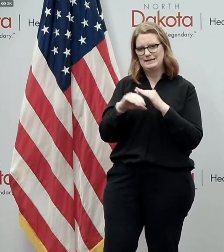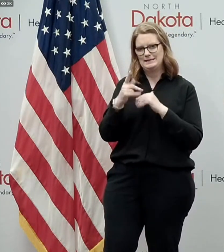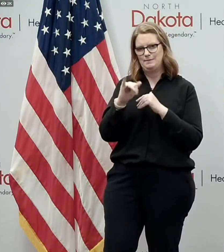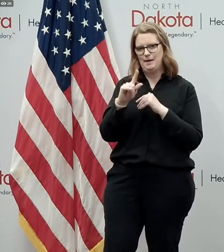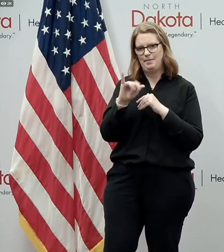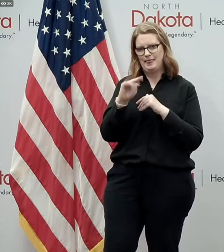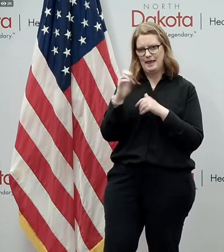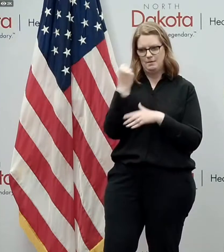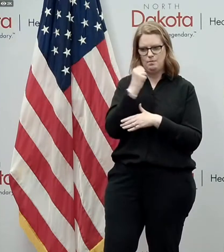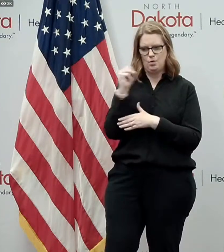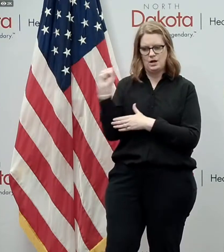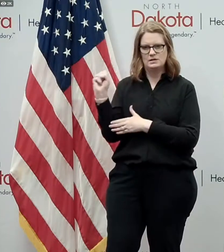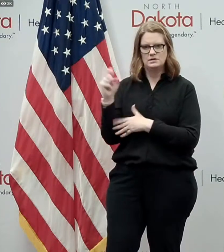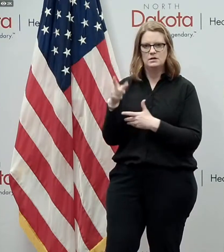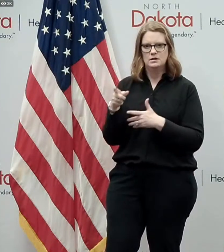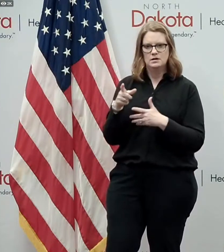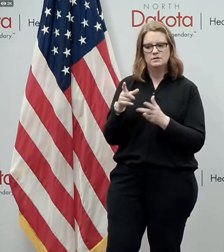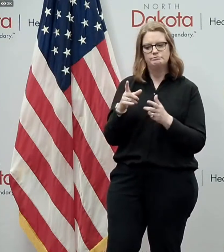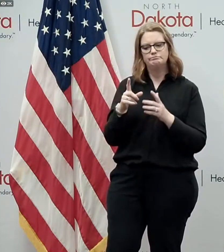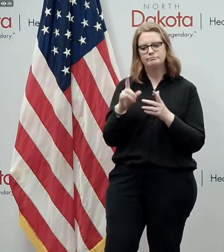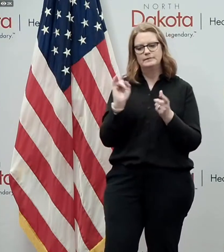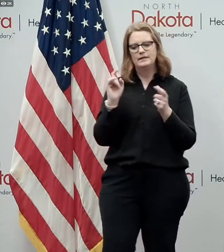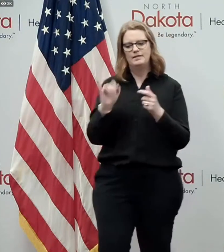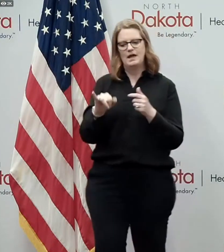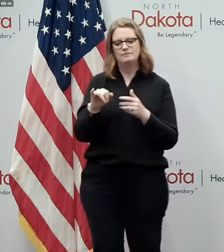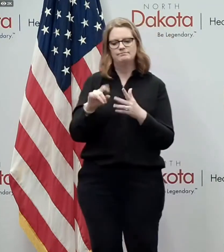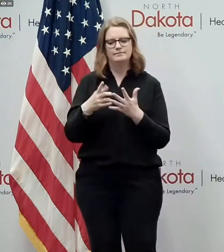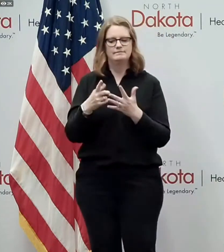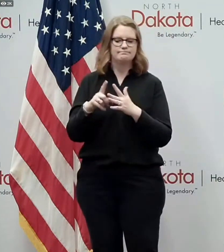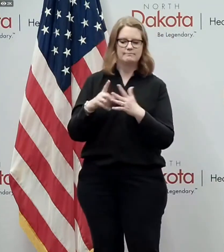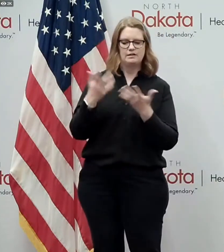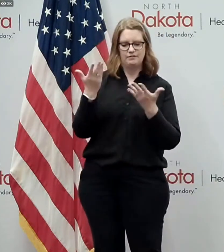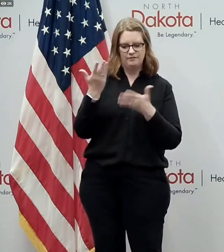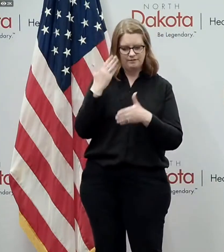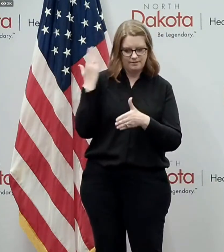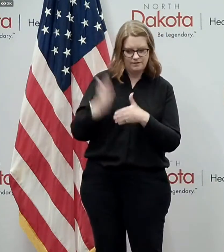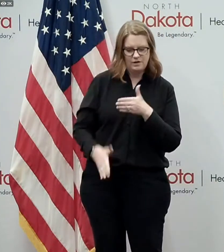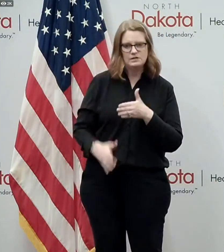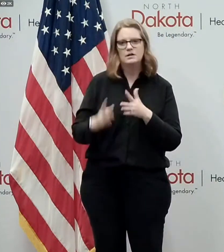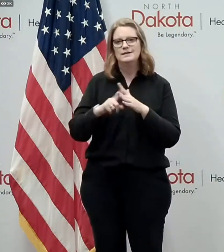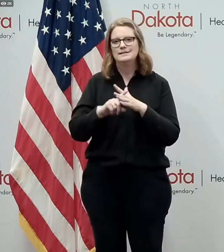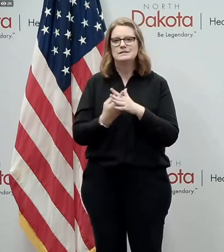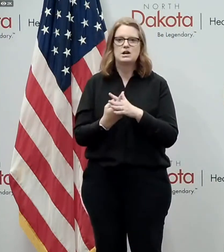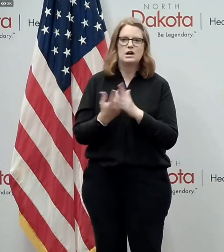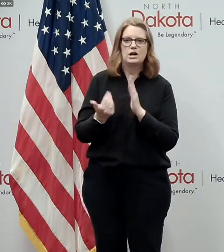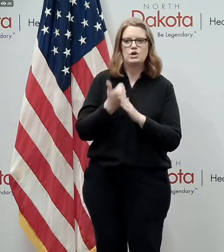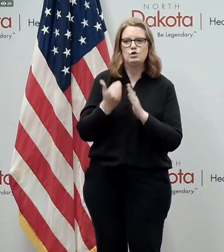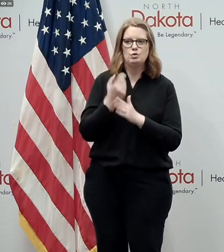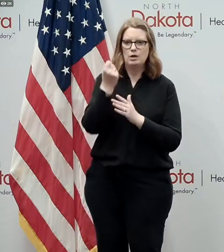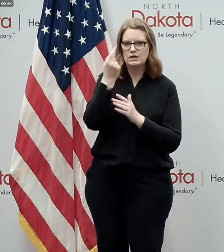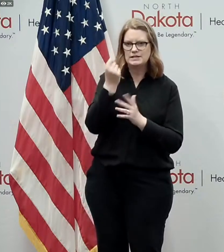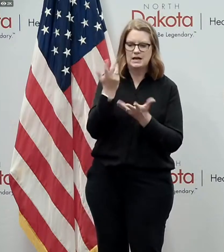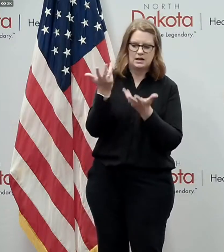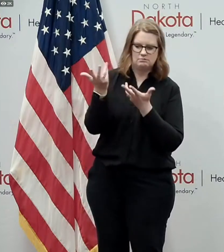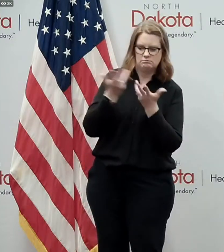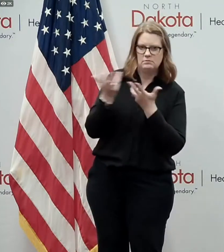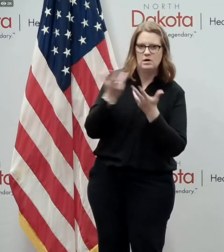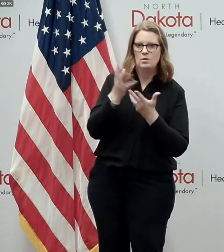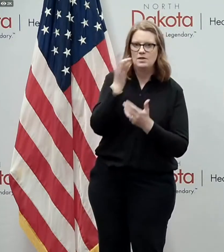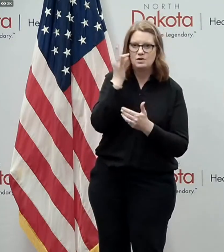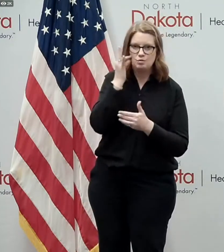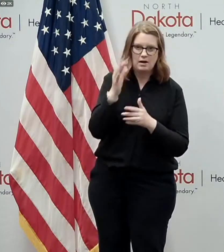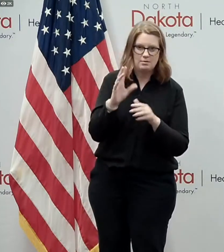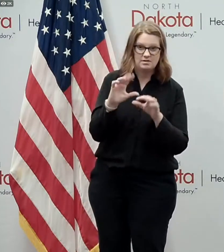the beginning of a new era of understanding and engagement with the tribal nations in our state. We've got